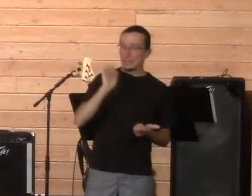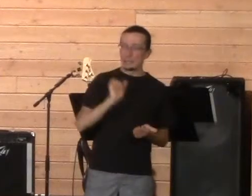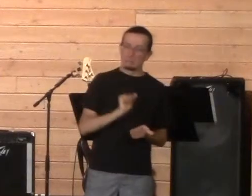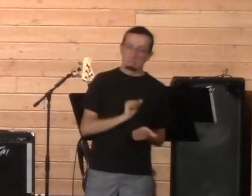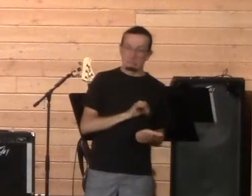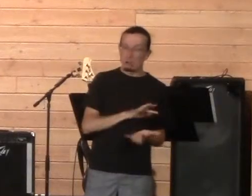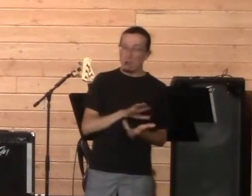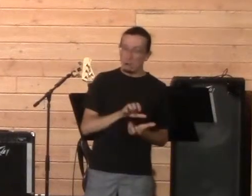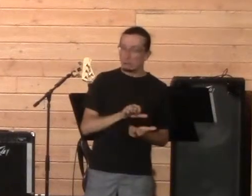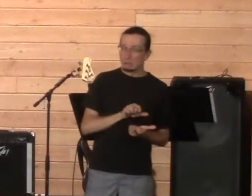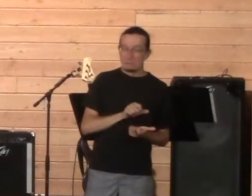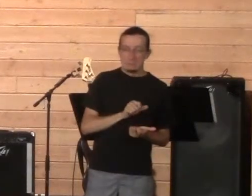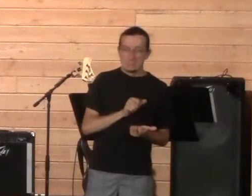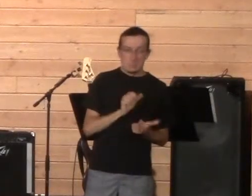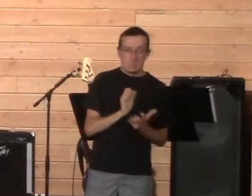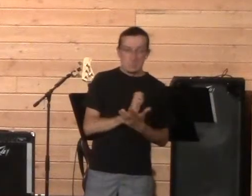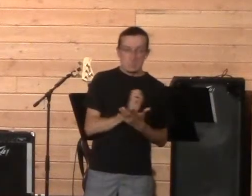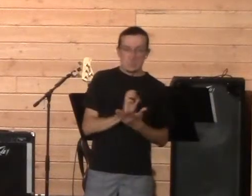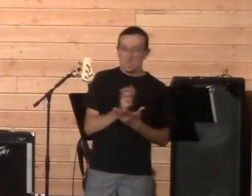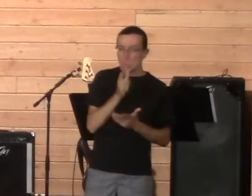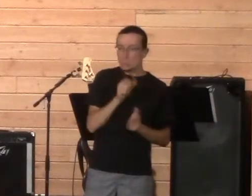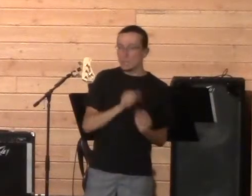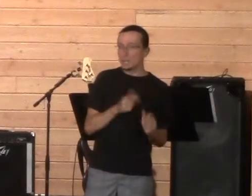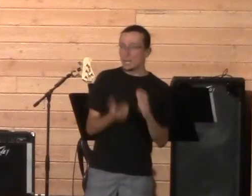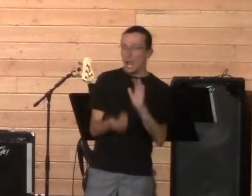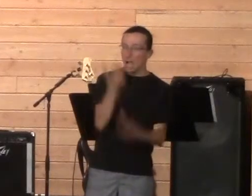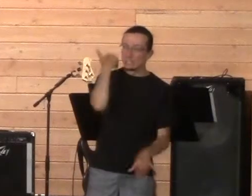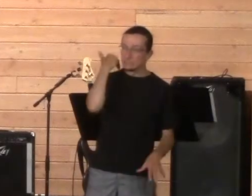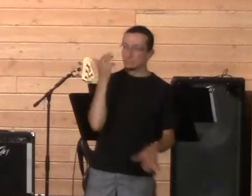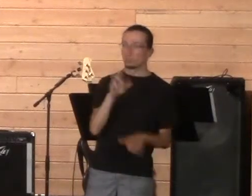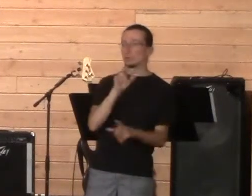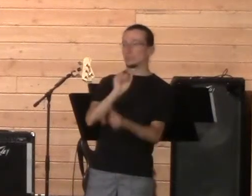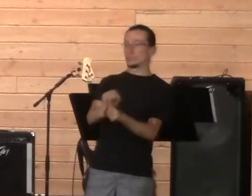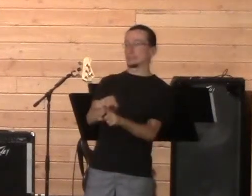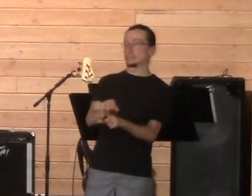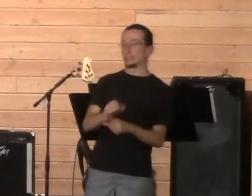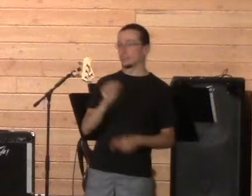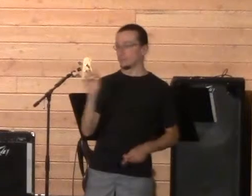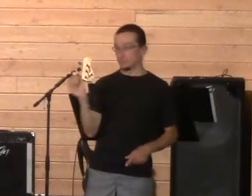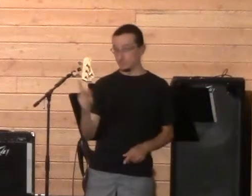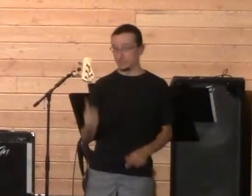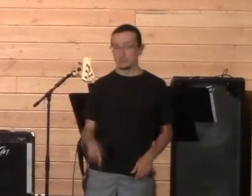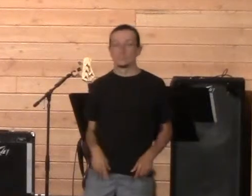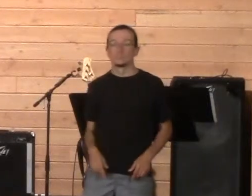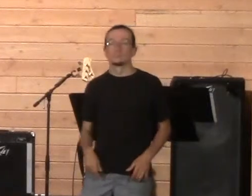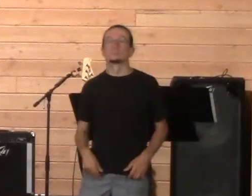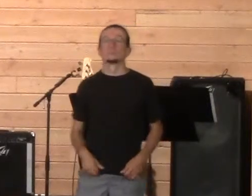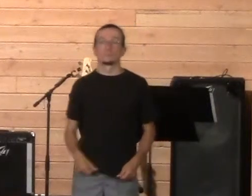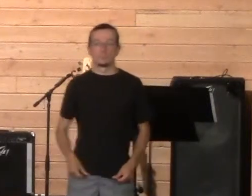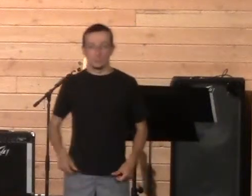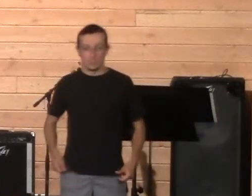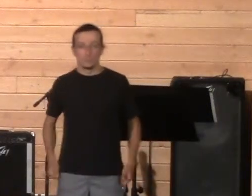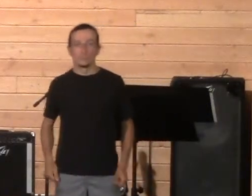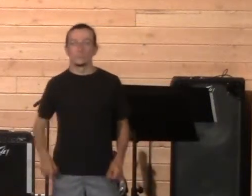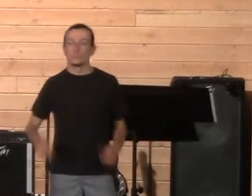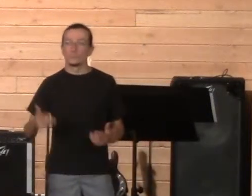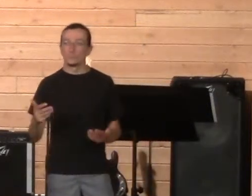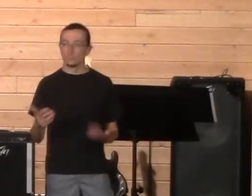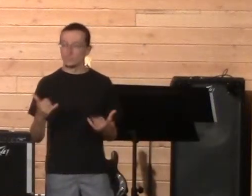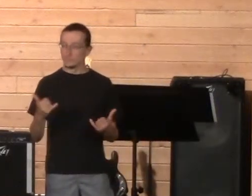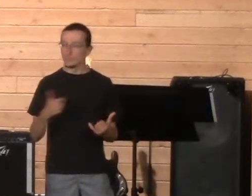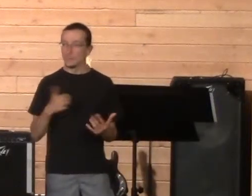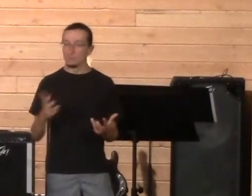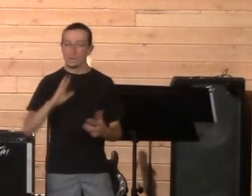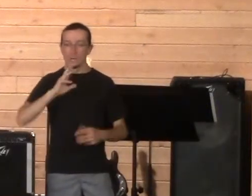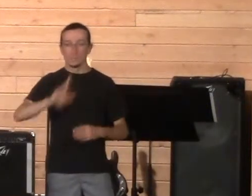lion, seeing who he can devour and to deceive, okay? So I want to just talk to you today about